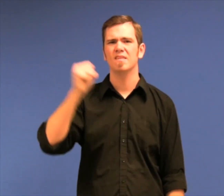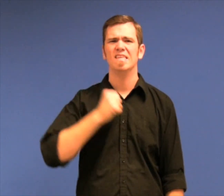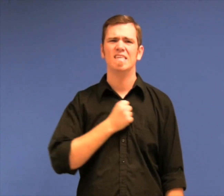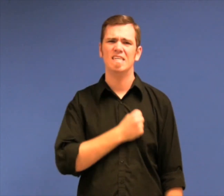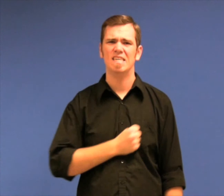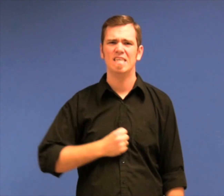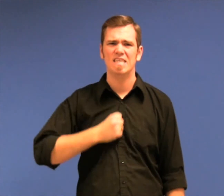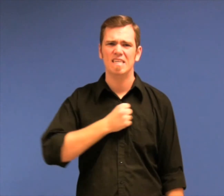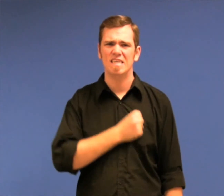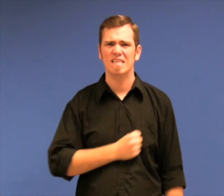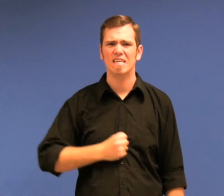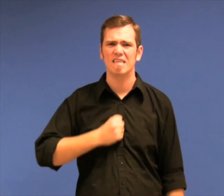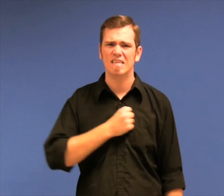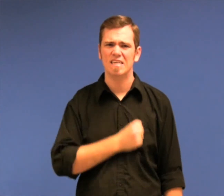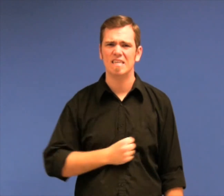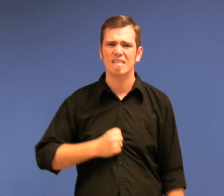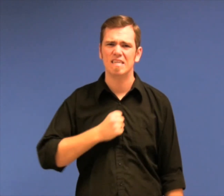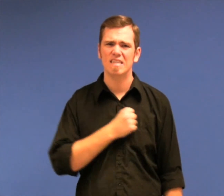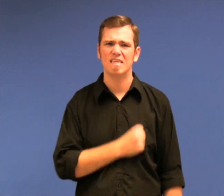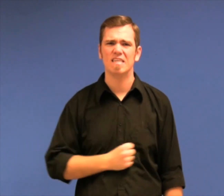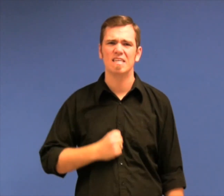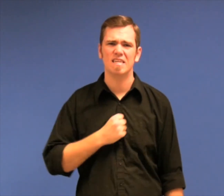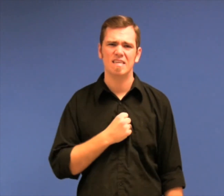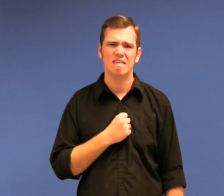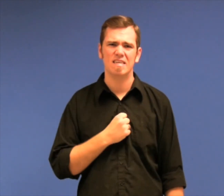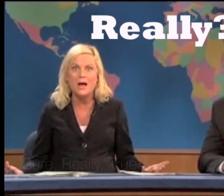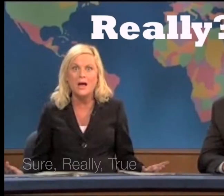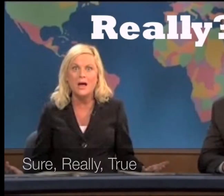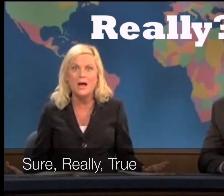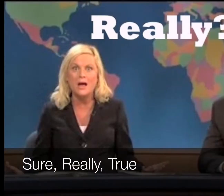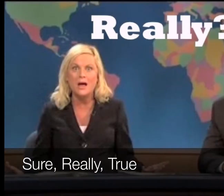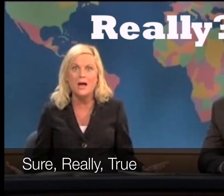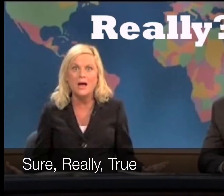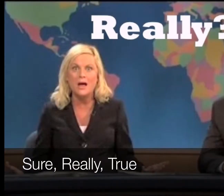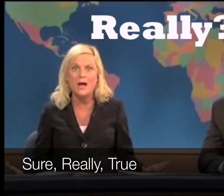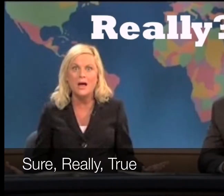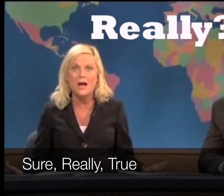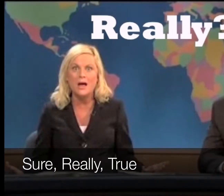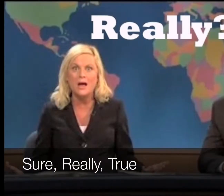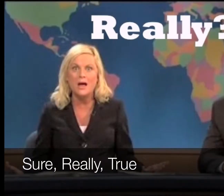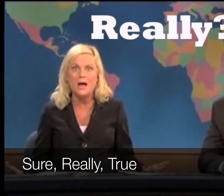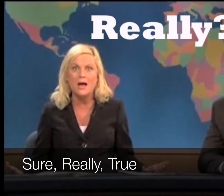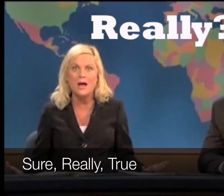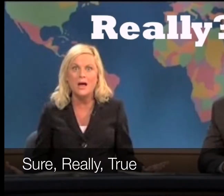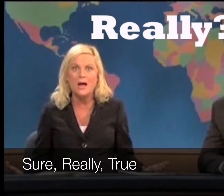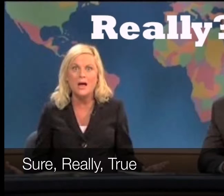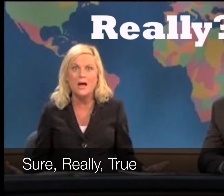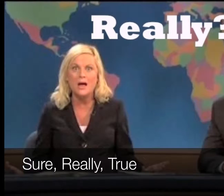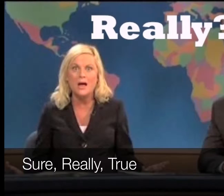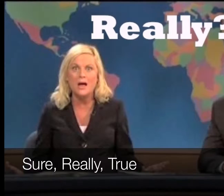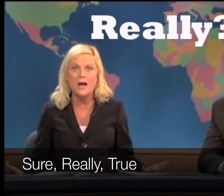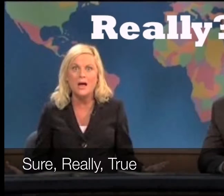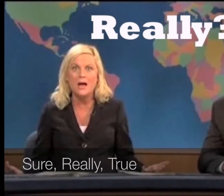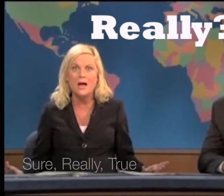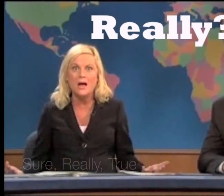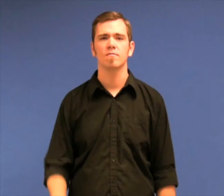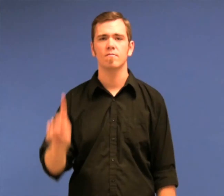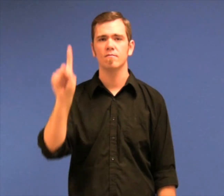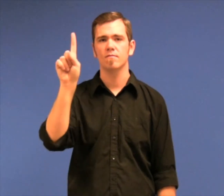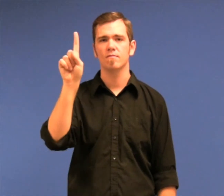becomes sarcastic. So sorry. The sign for sure, really, or true, they're all the same sign, and it's a number